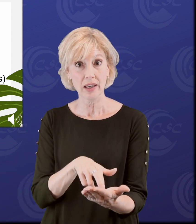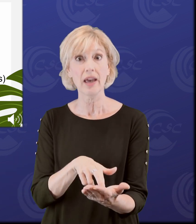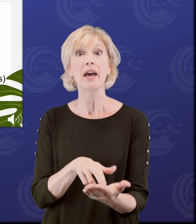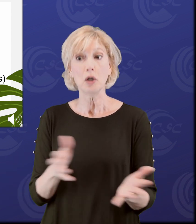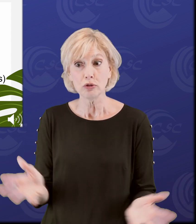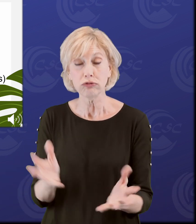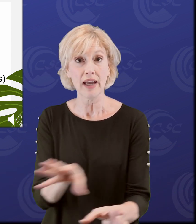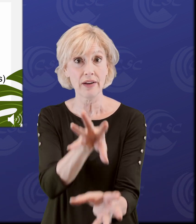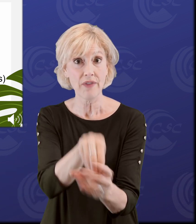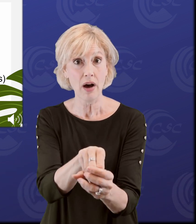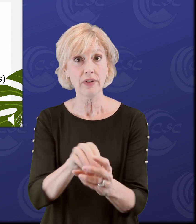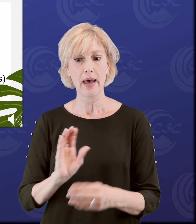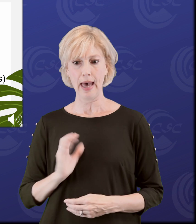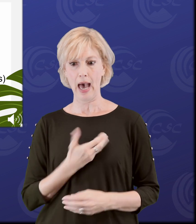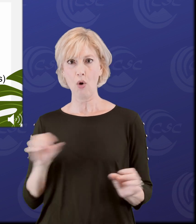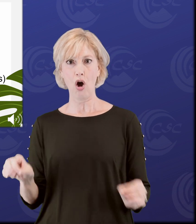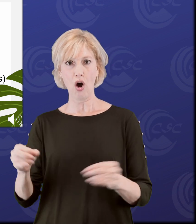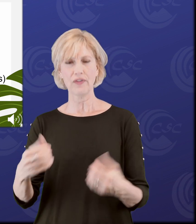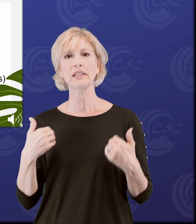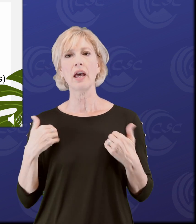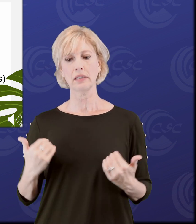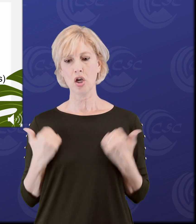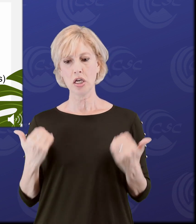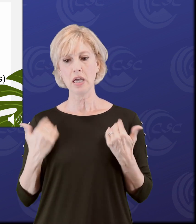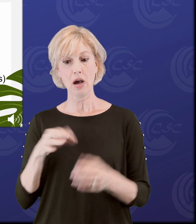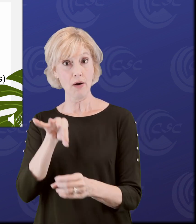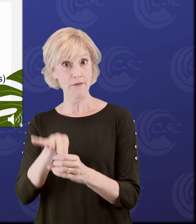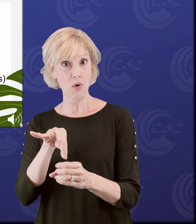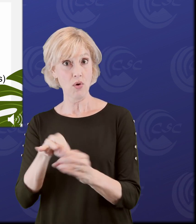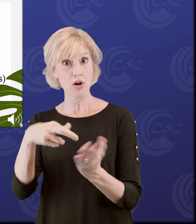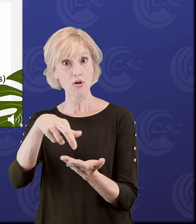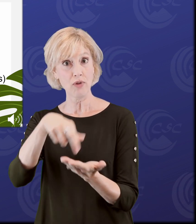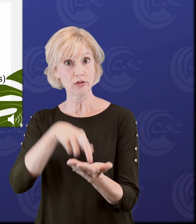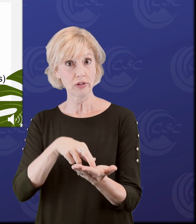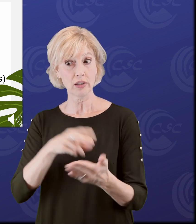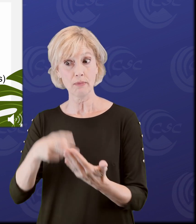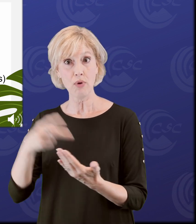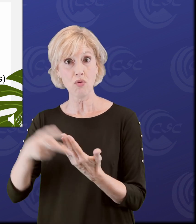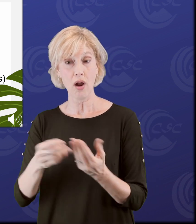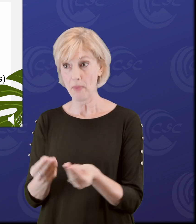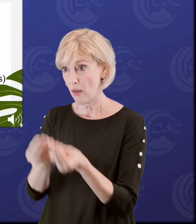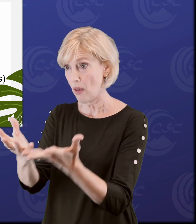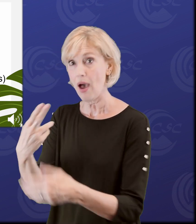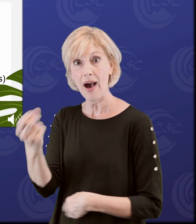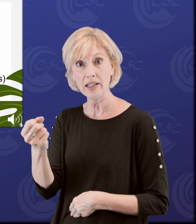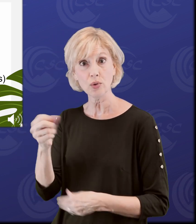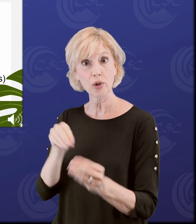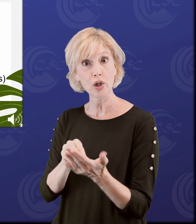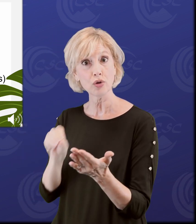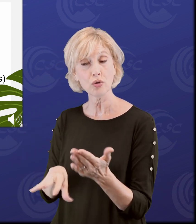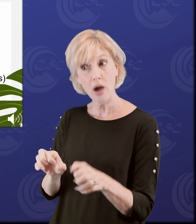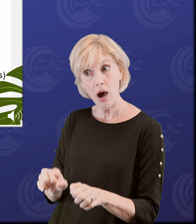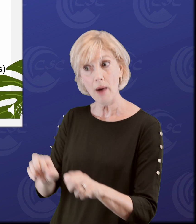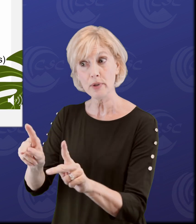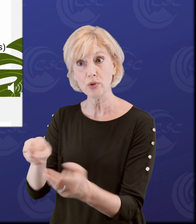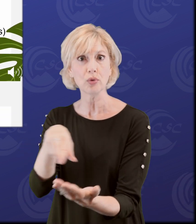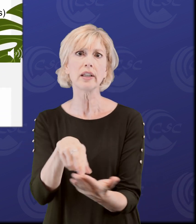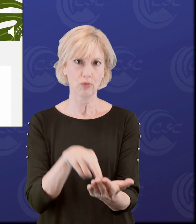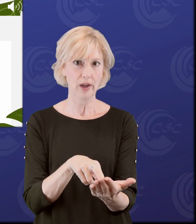Young Voter Registration Program, where we provide high school students opportunities to register to vote.